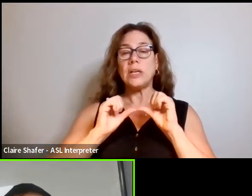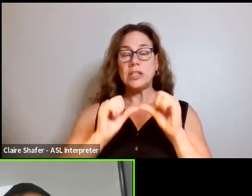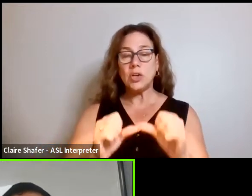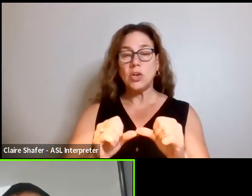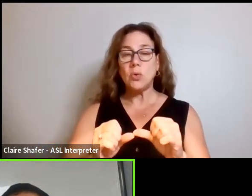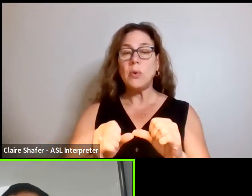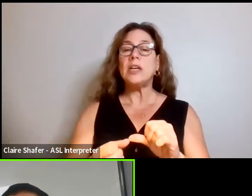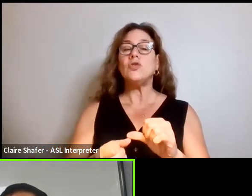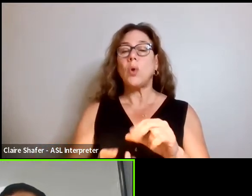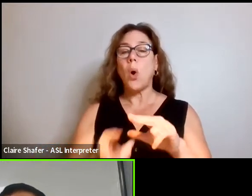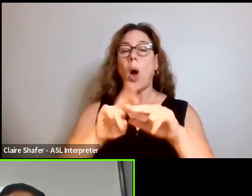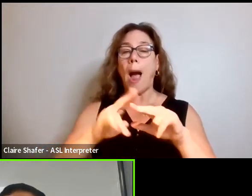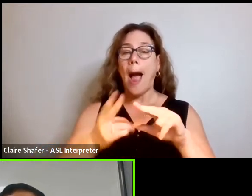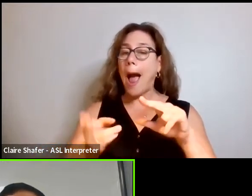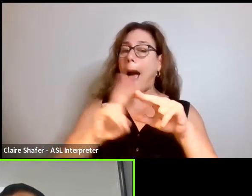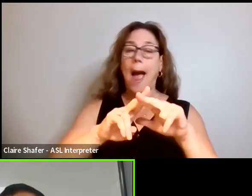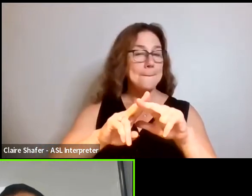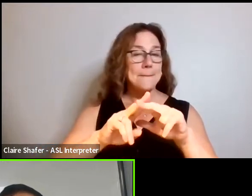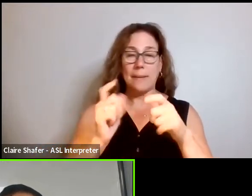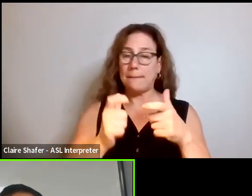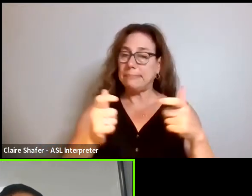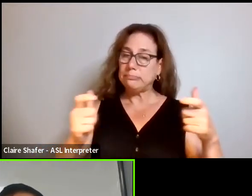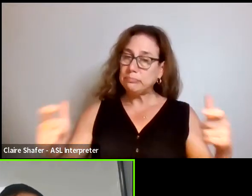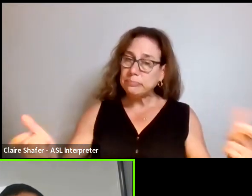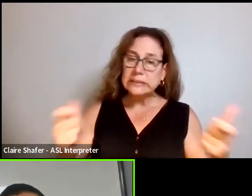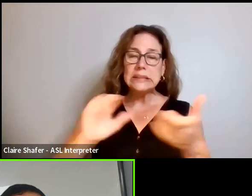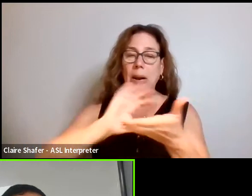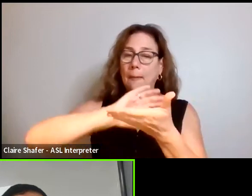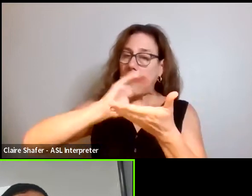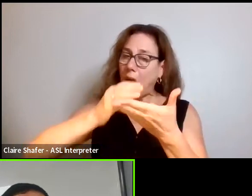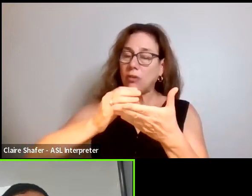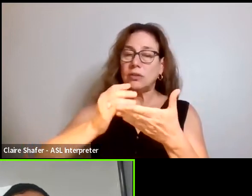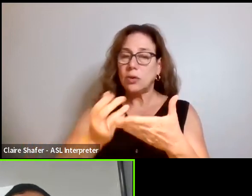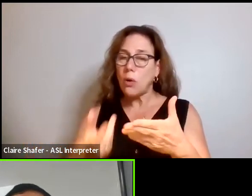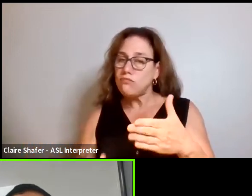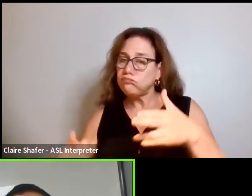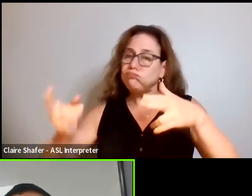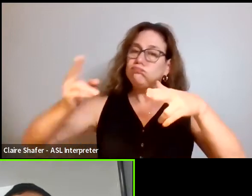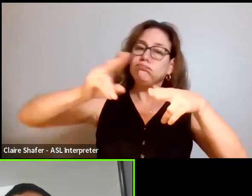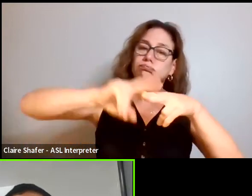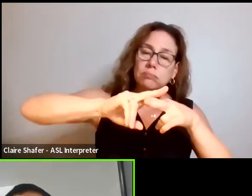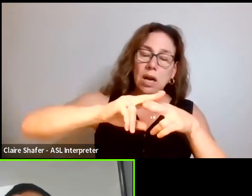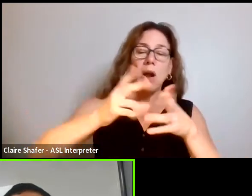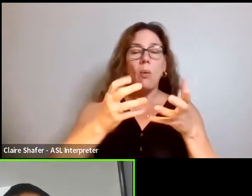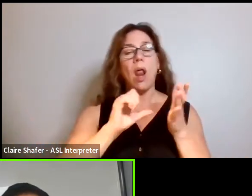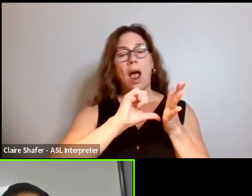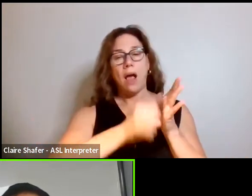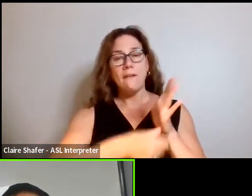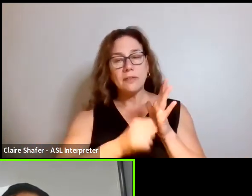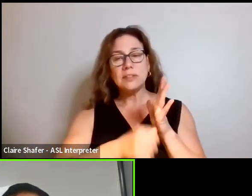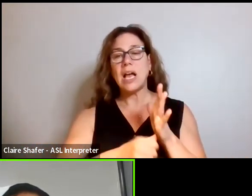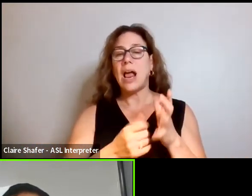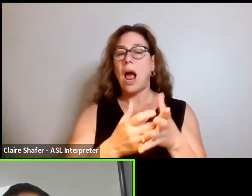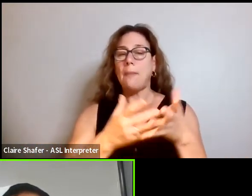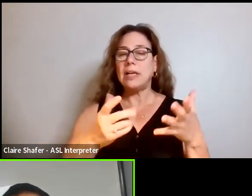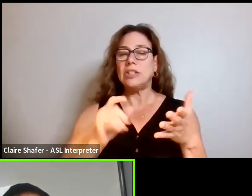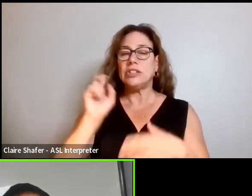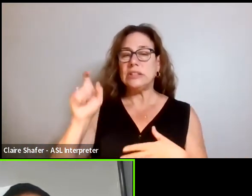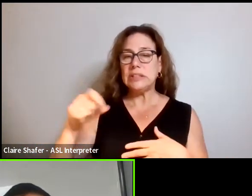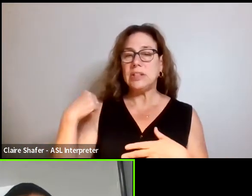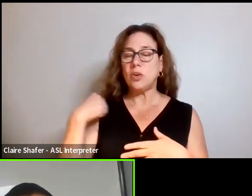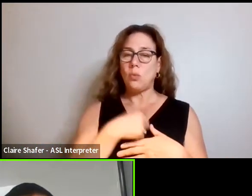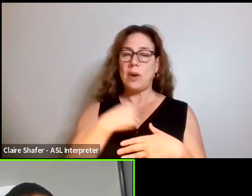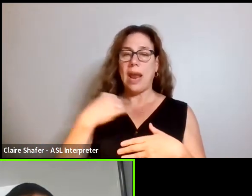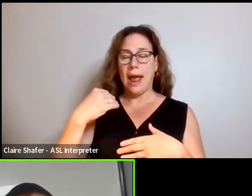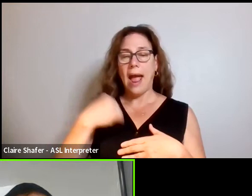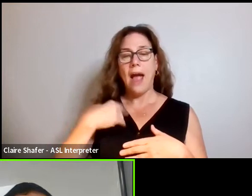So that is, again, I like to emphasize how much need we have of our